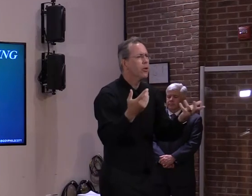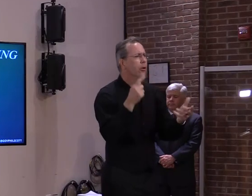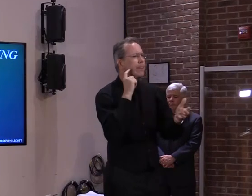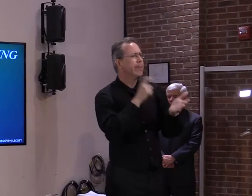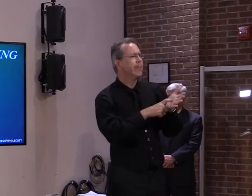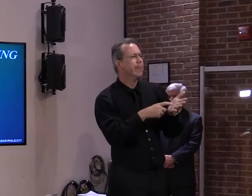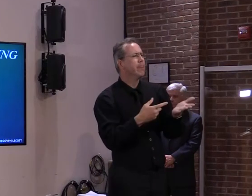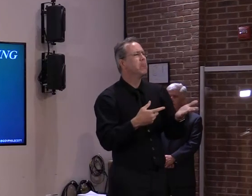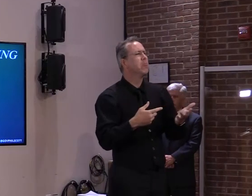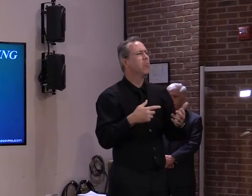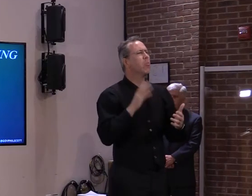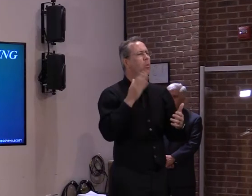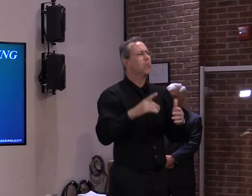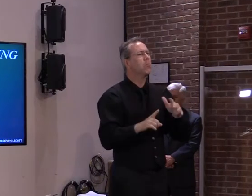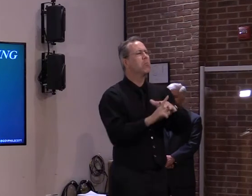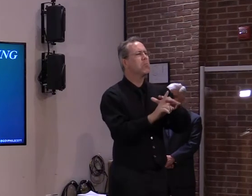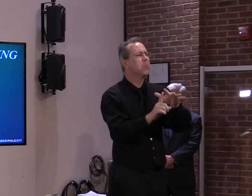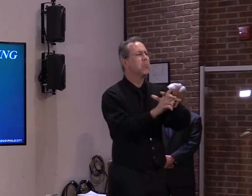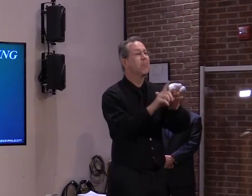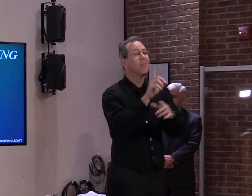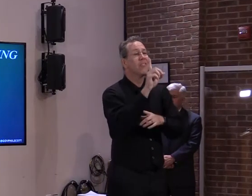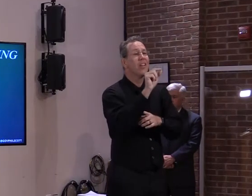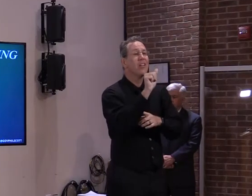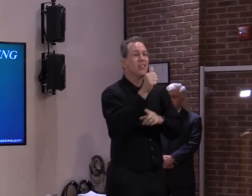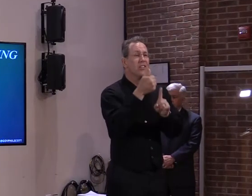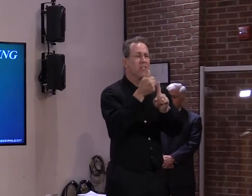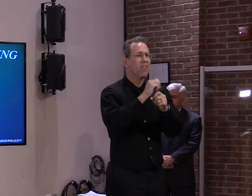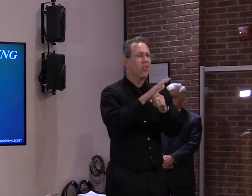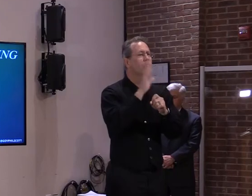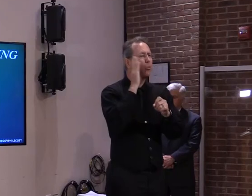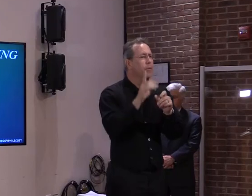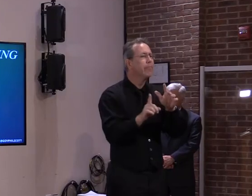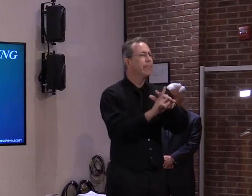as Delta. I'm quite convinced.